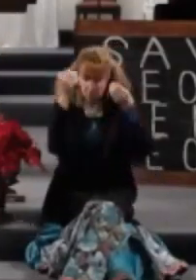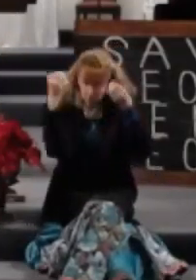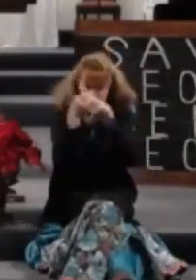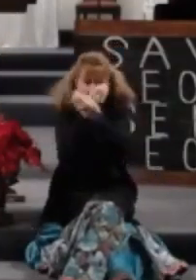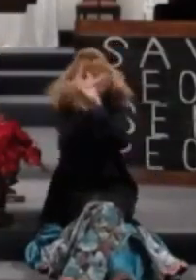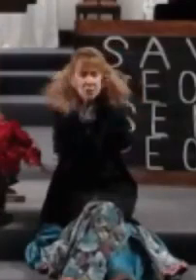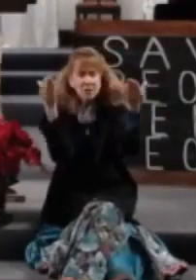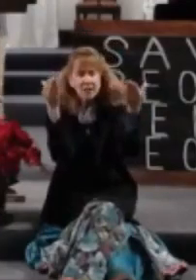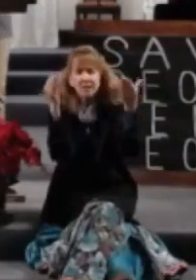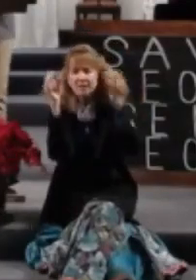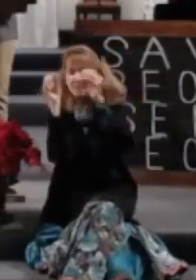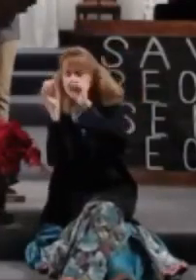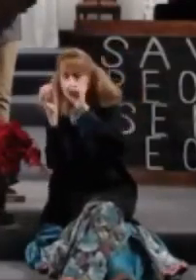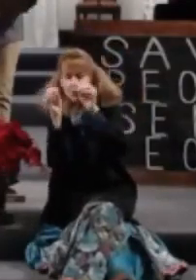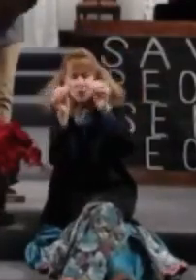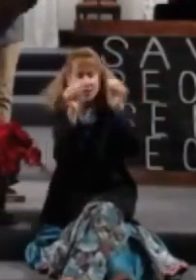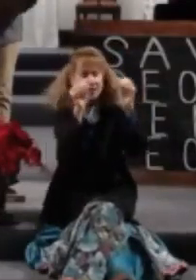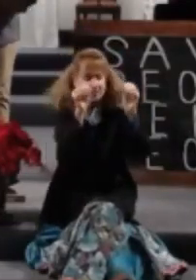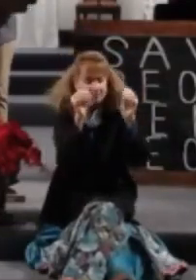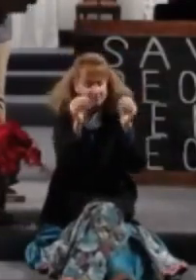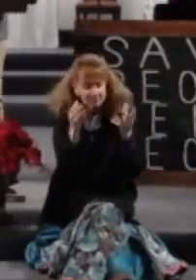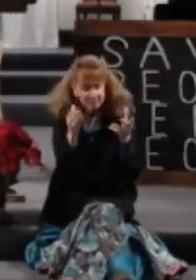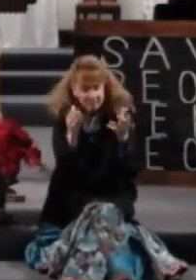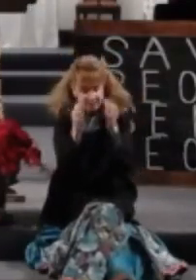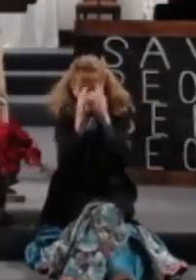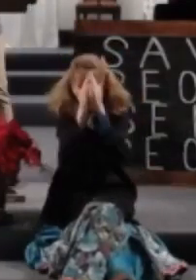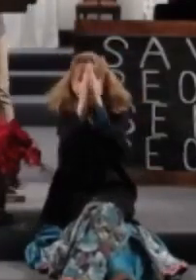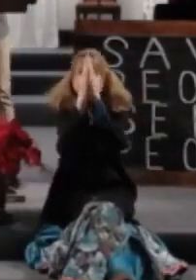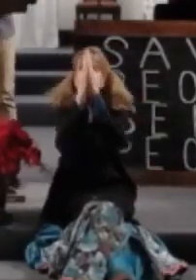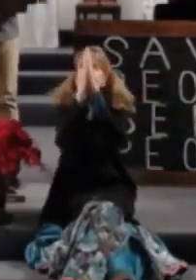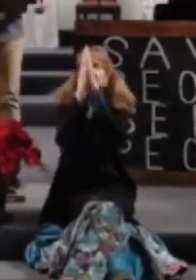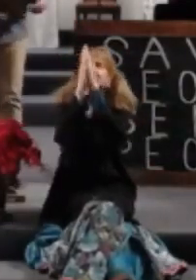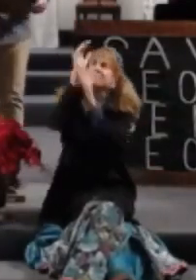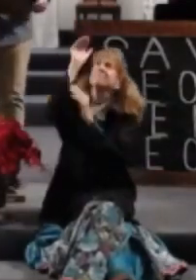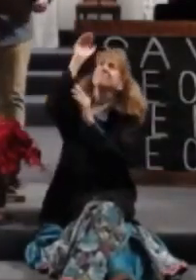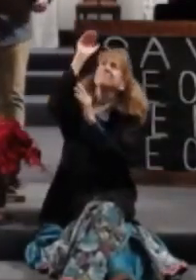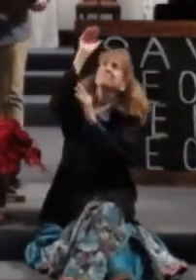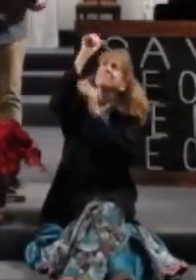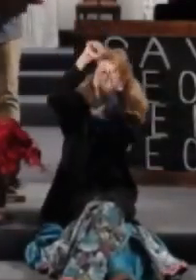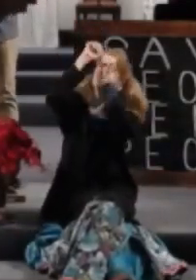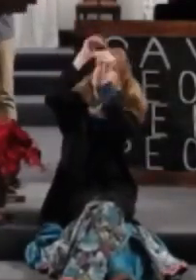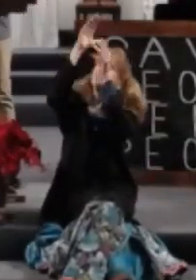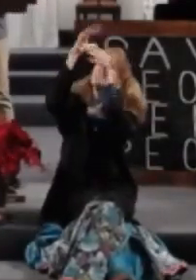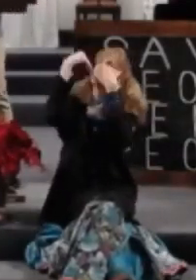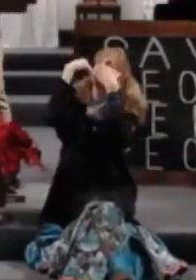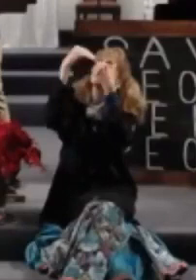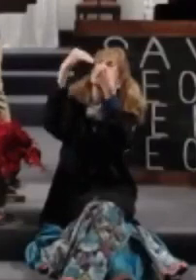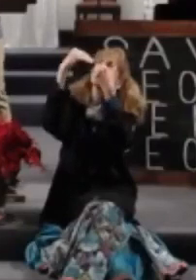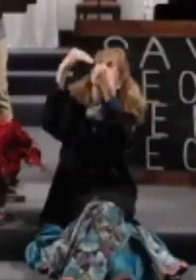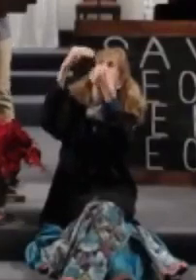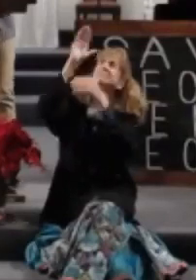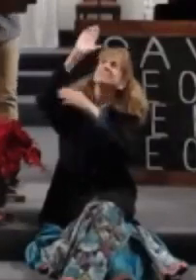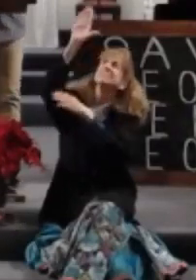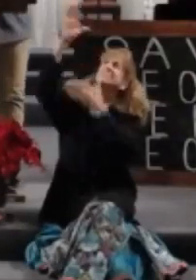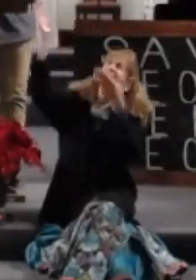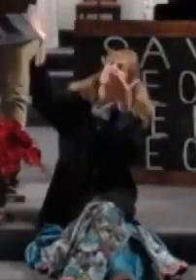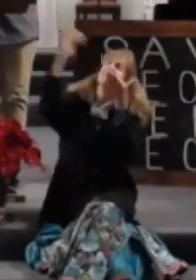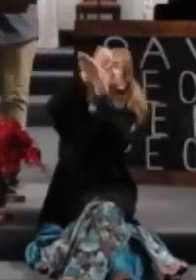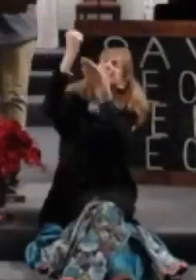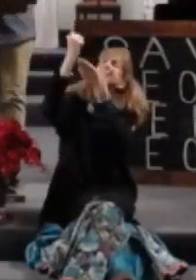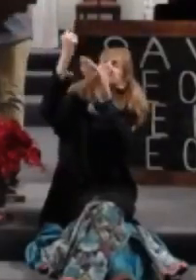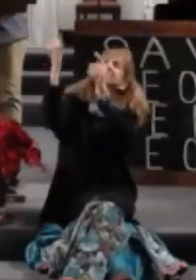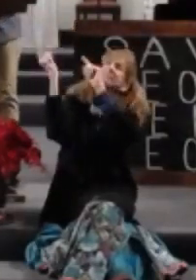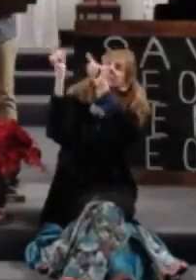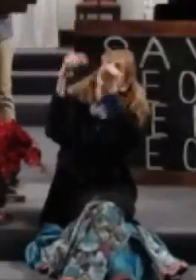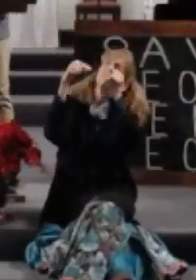teaching. Would you bow your heads and let me pray? Father, thank you so much for the opportunity to be here. Thank you for the folks